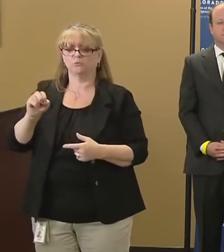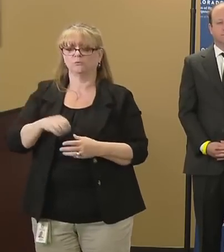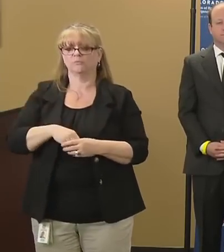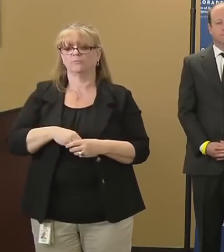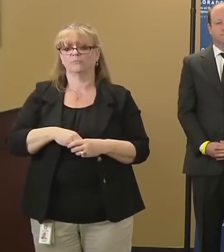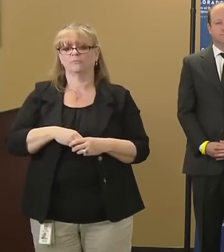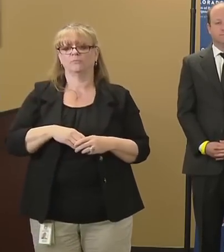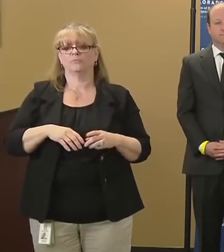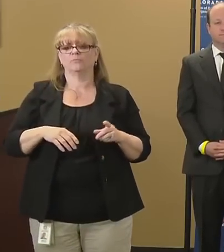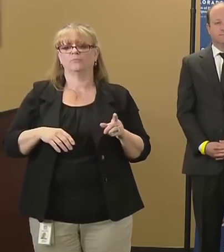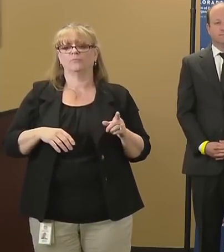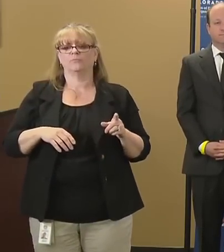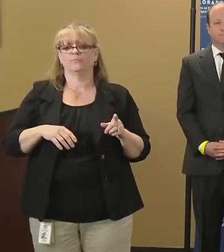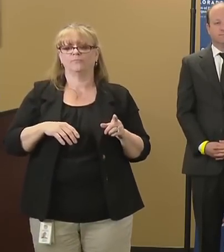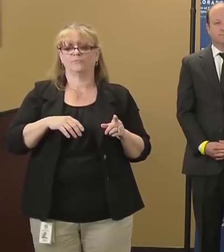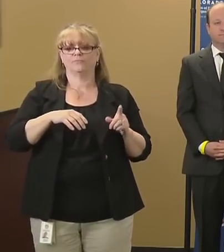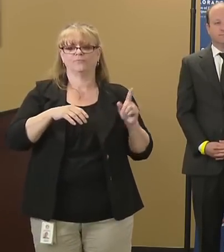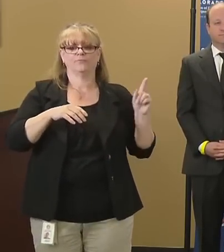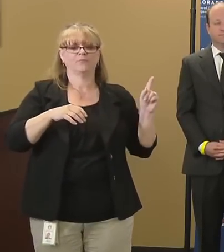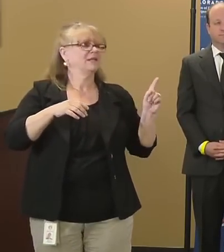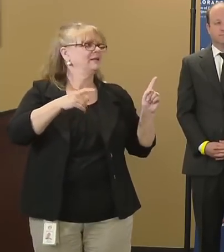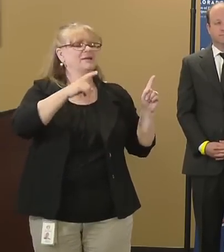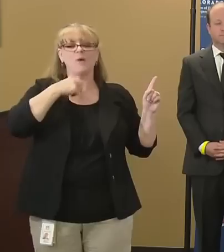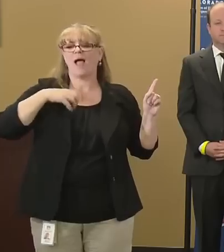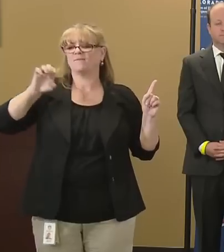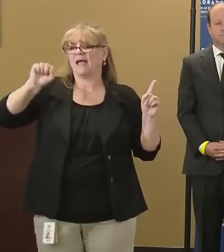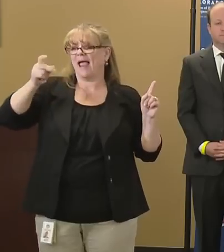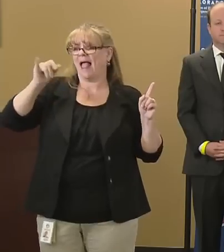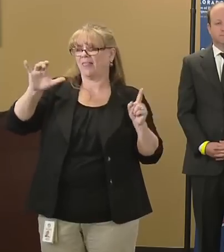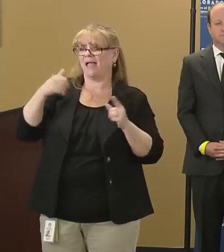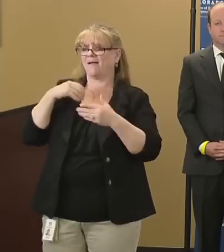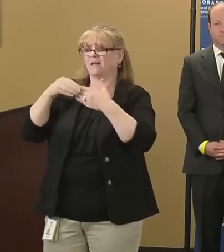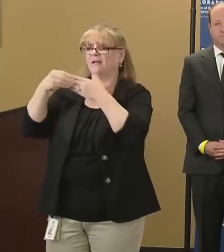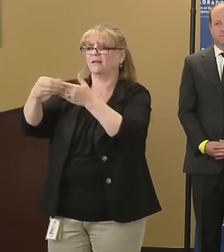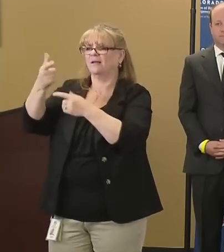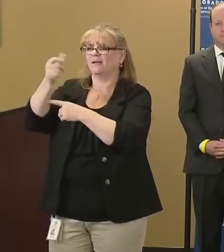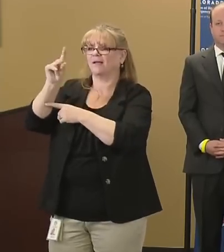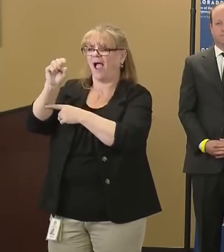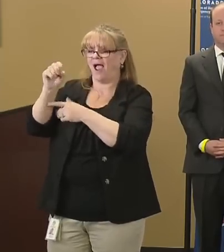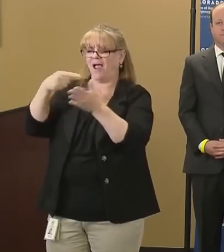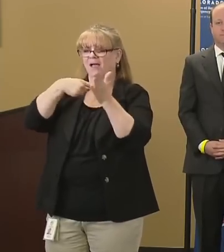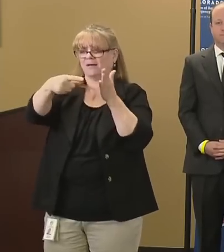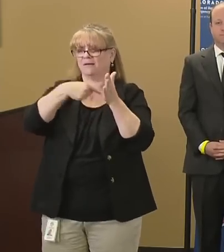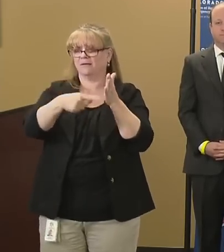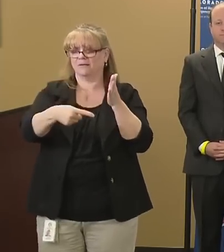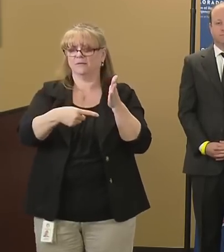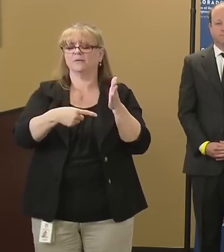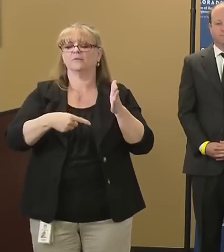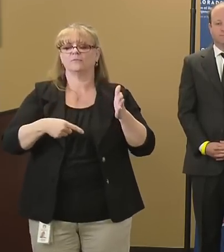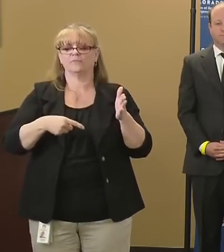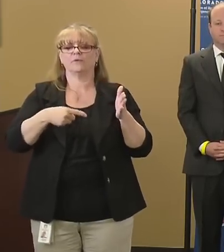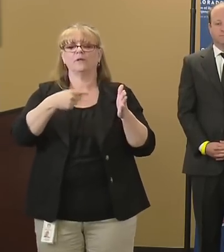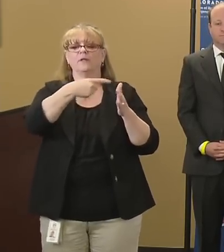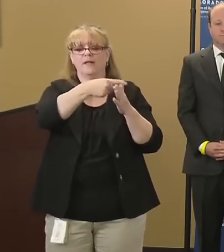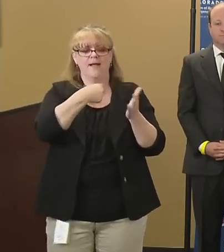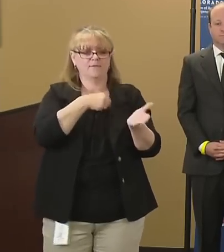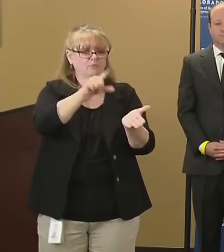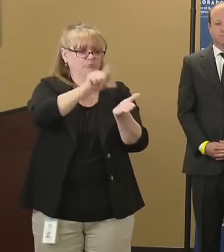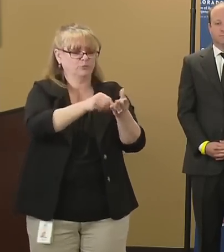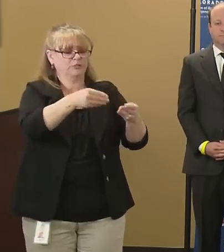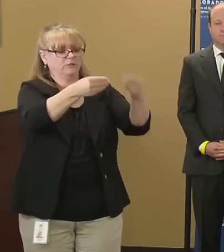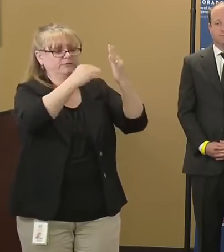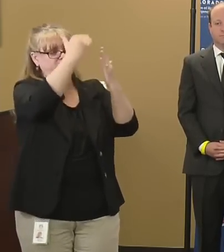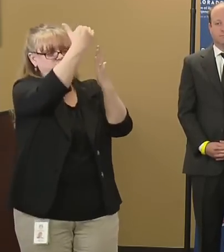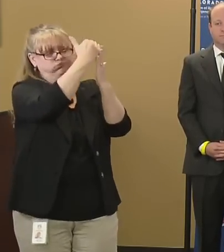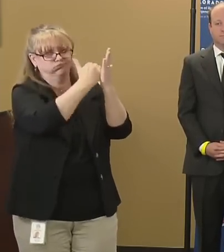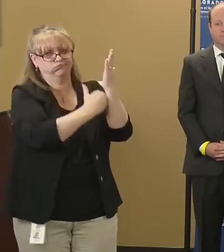this call, and they've published guidelines, not just guidelines in medical publications like